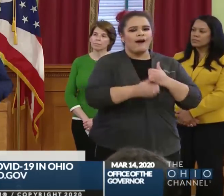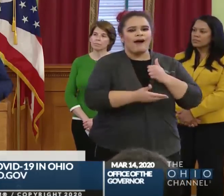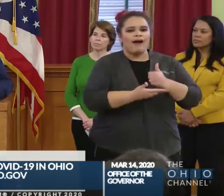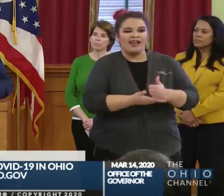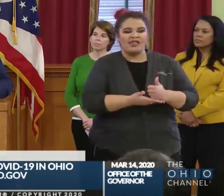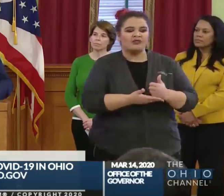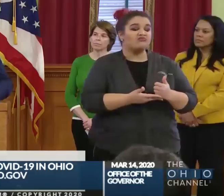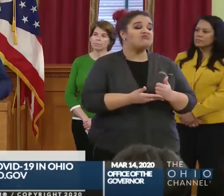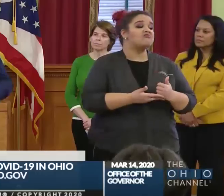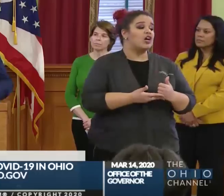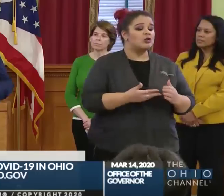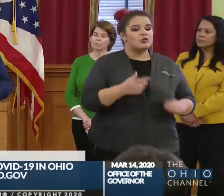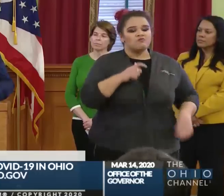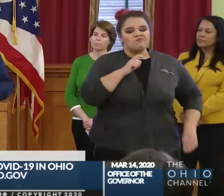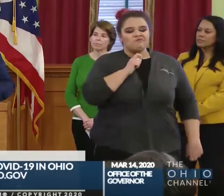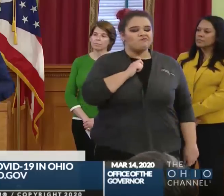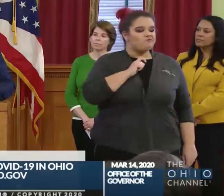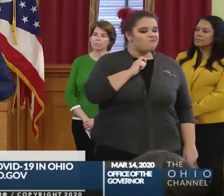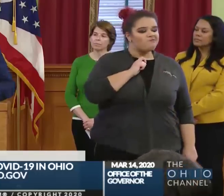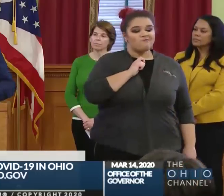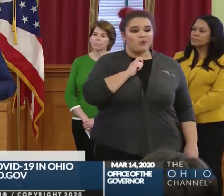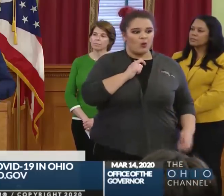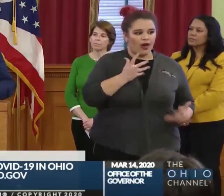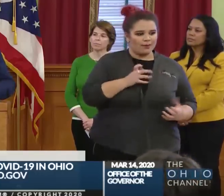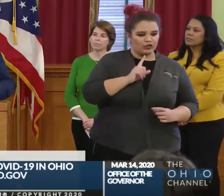help make sure that they can retain their employees,